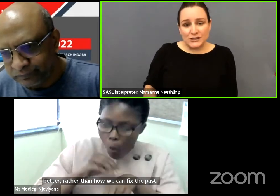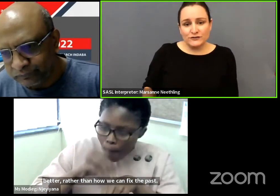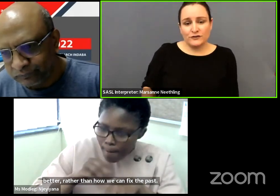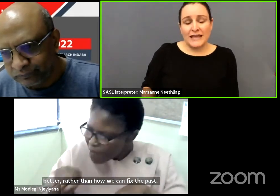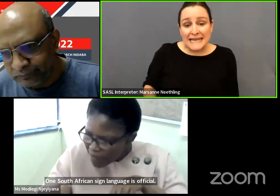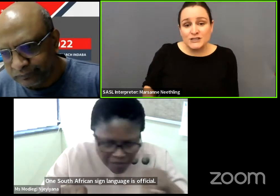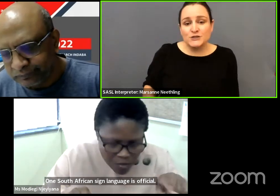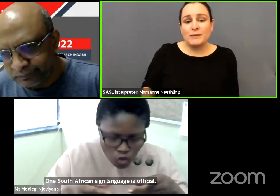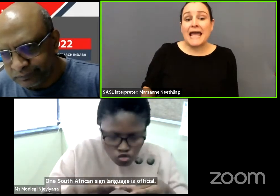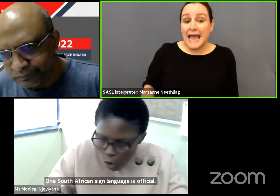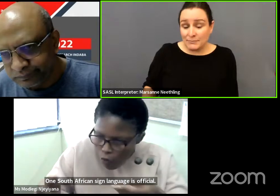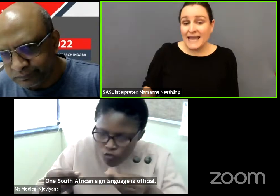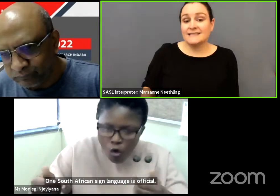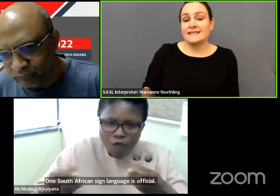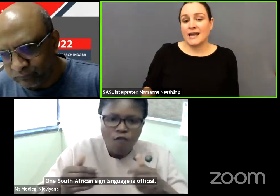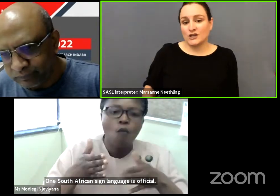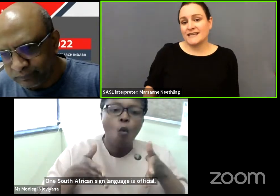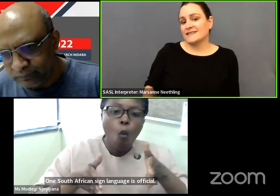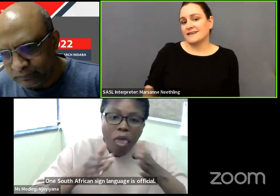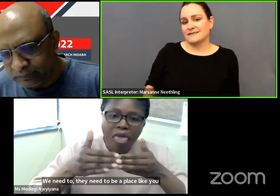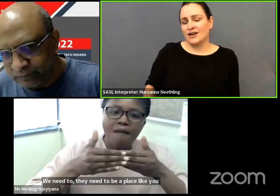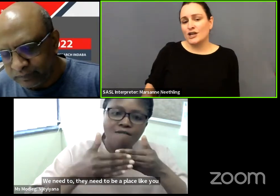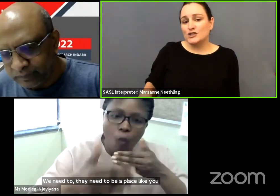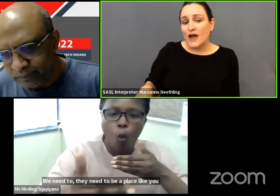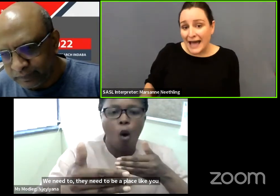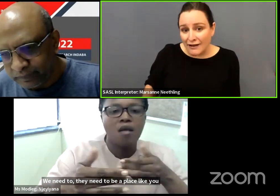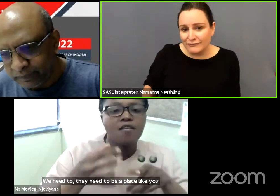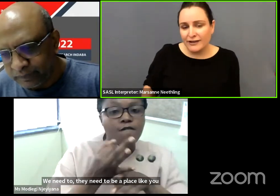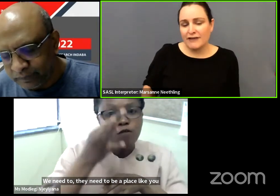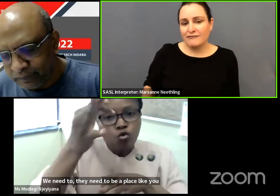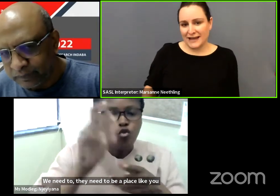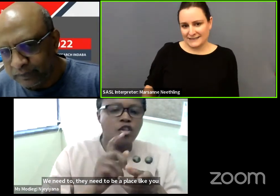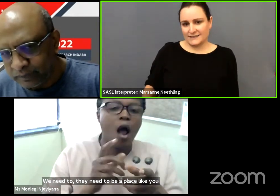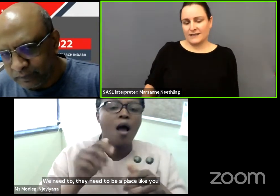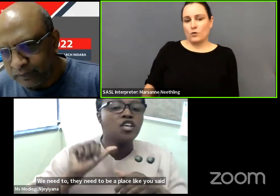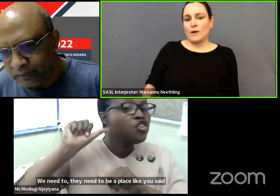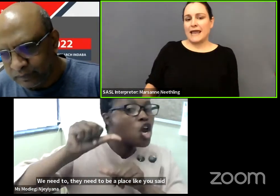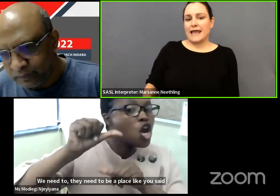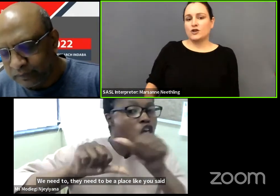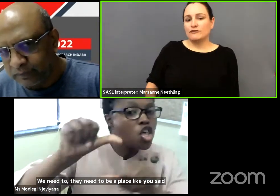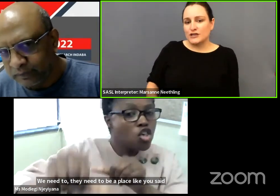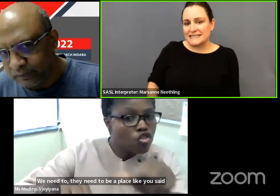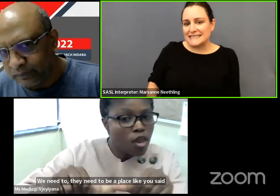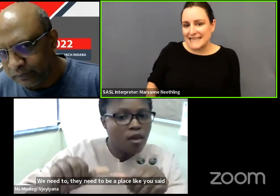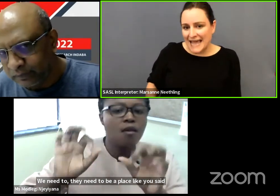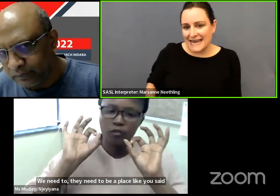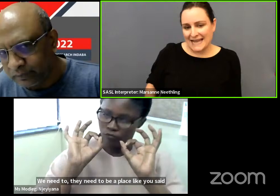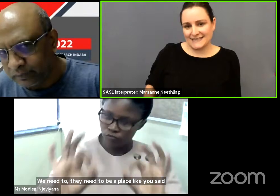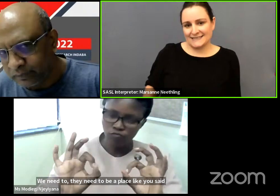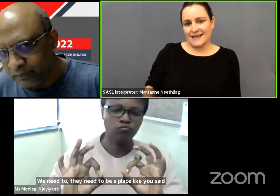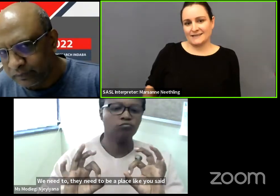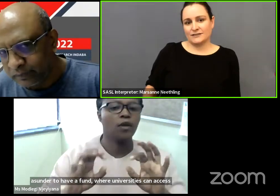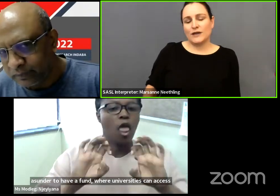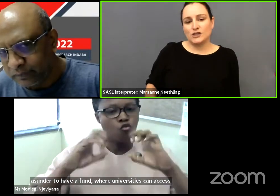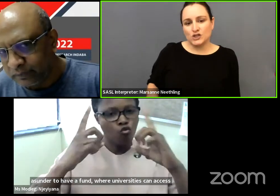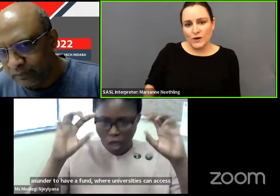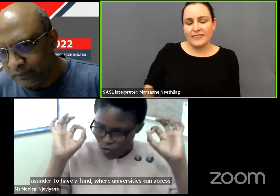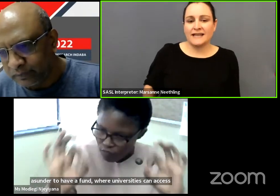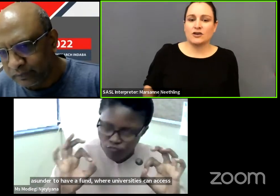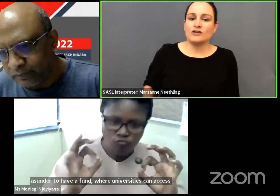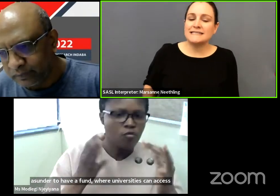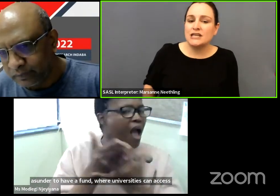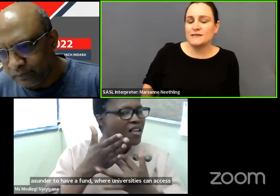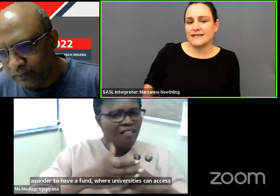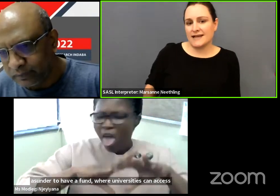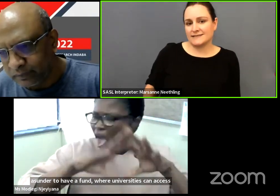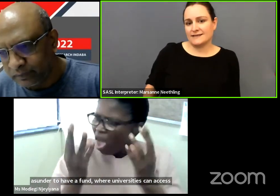there needs to be a place, like you say, Asunder, to have a fund where universities can access that, to ensure